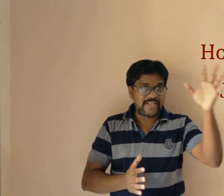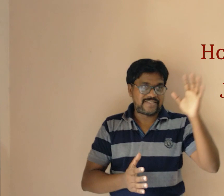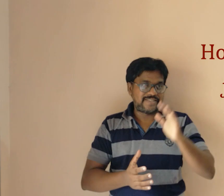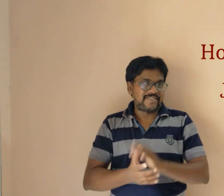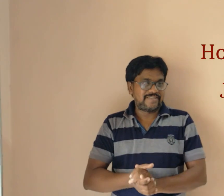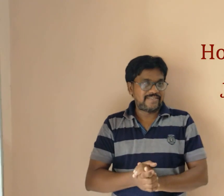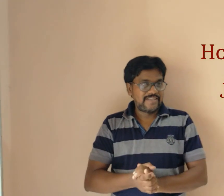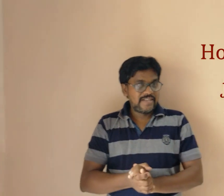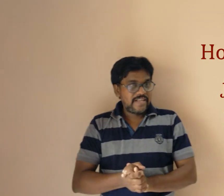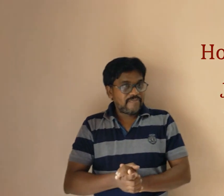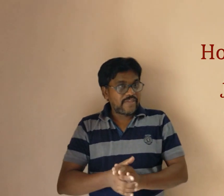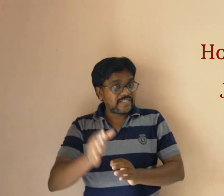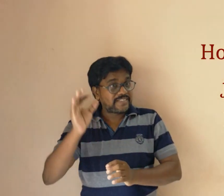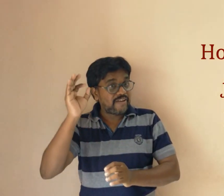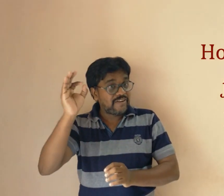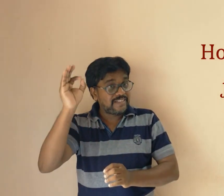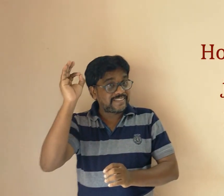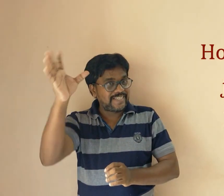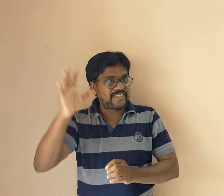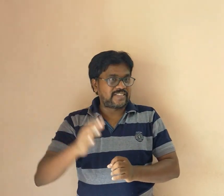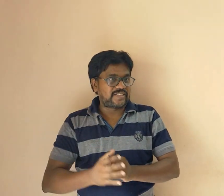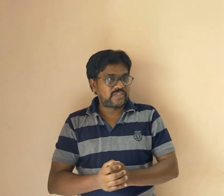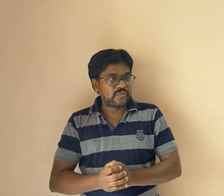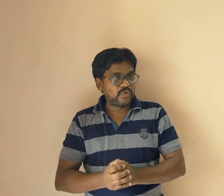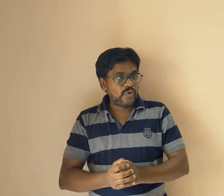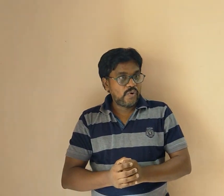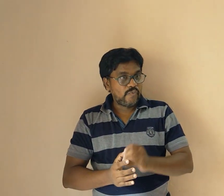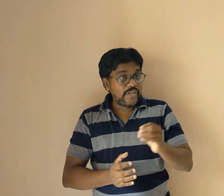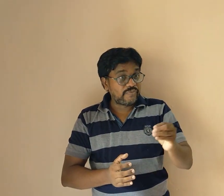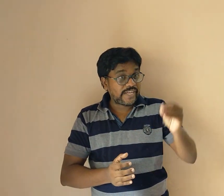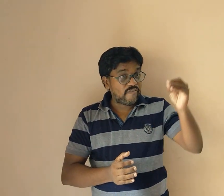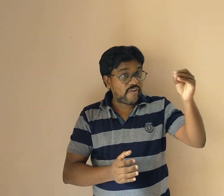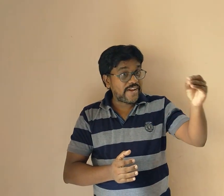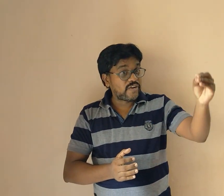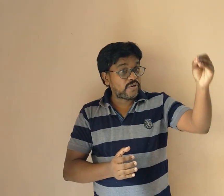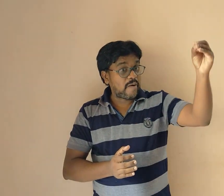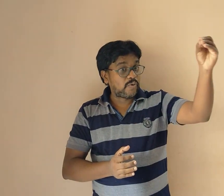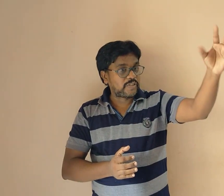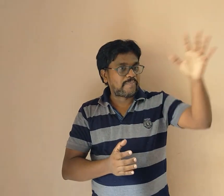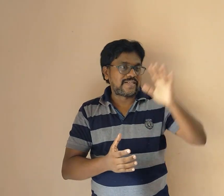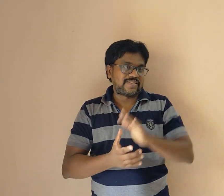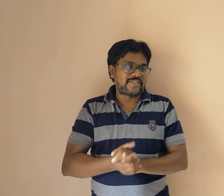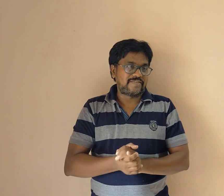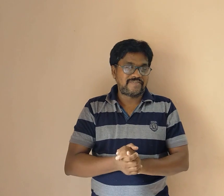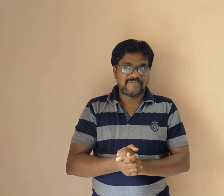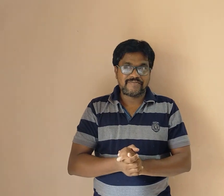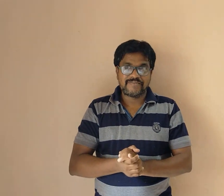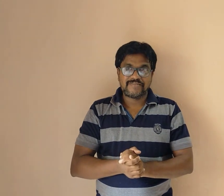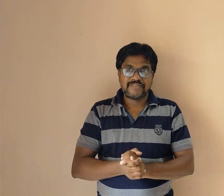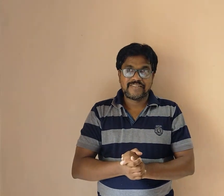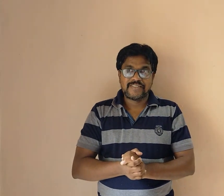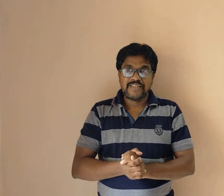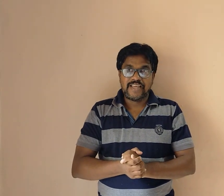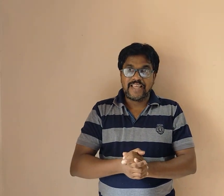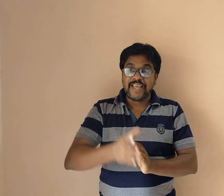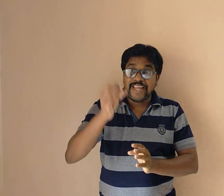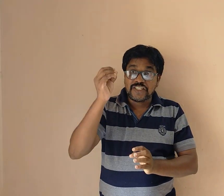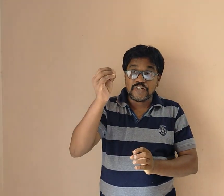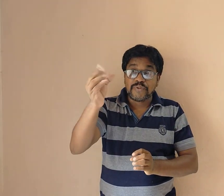past. There are several things which we can find out about the past. In the ancient period